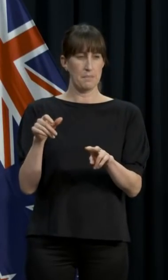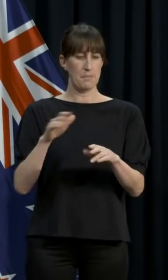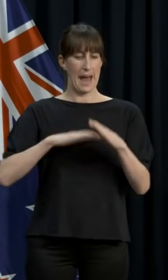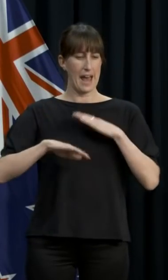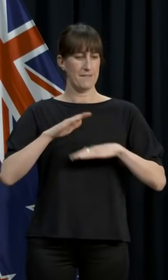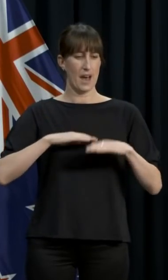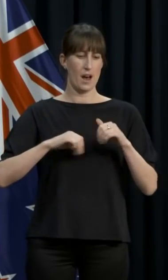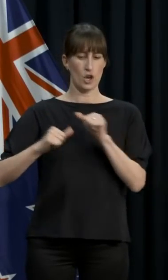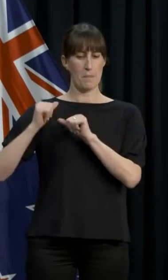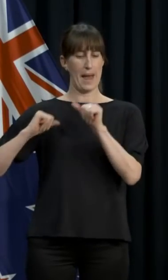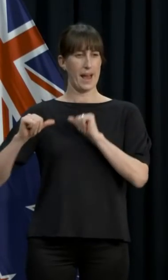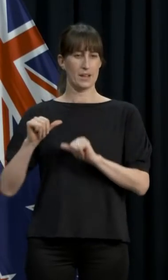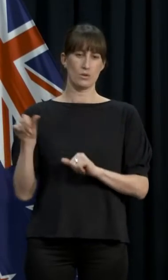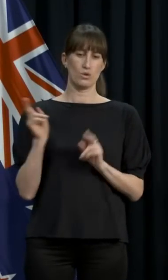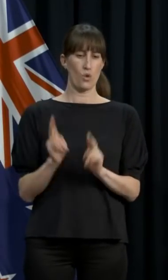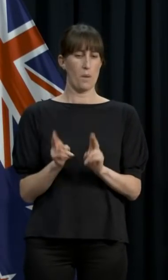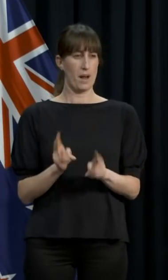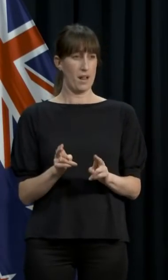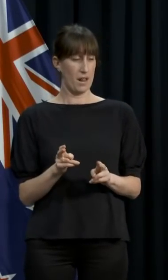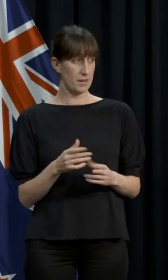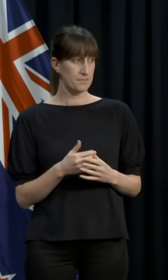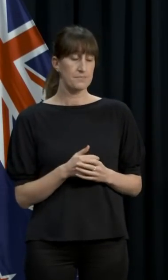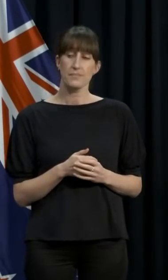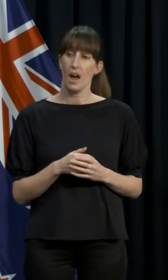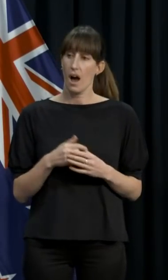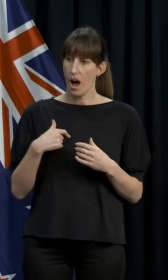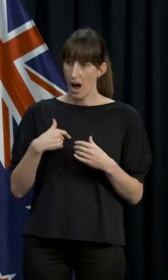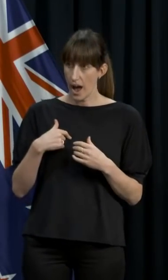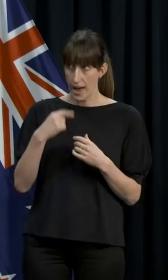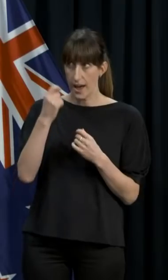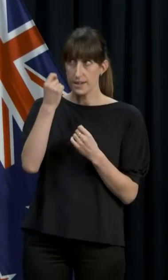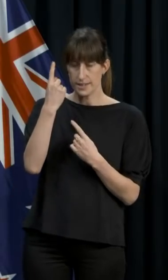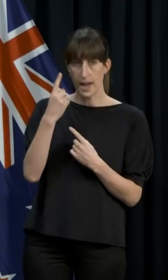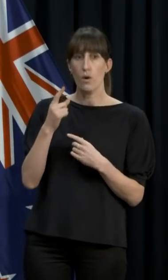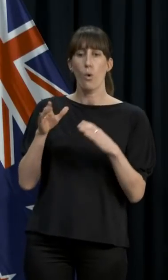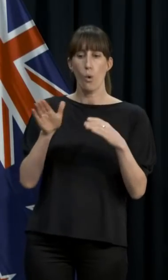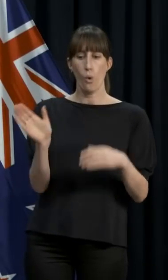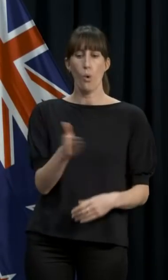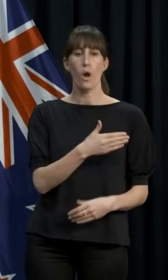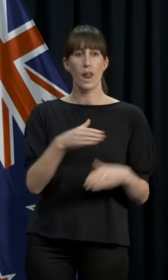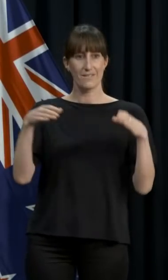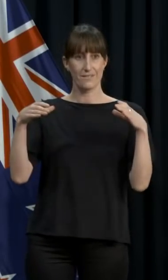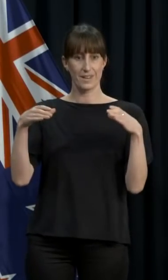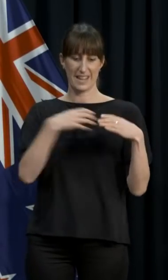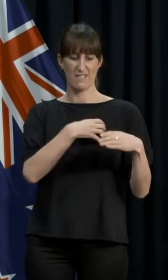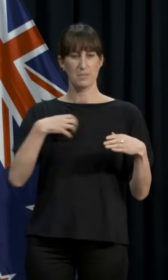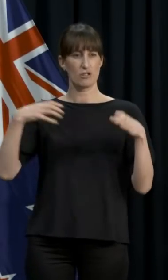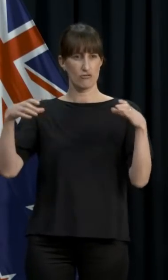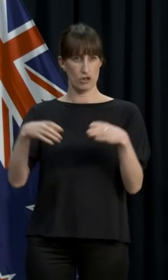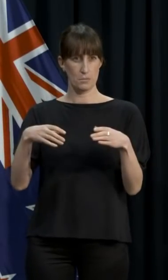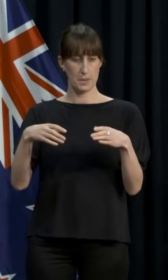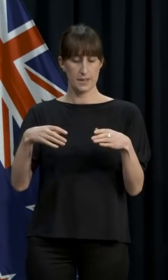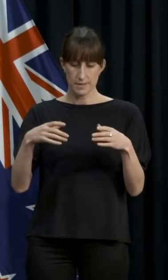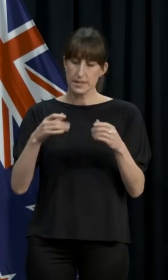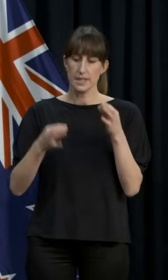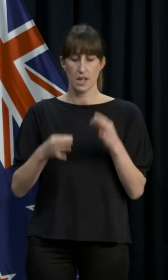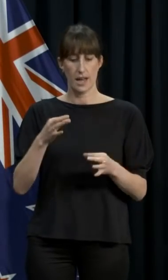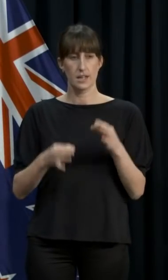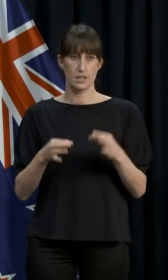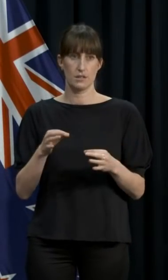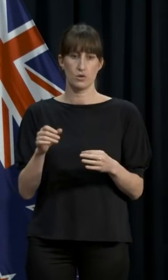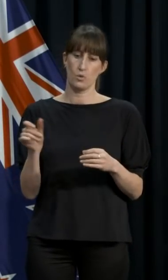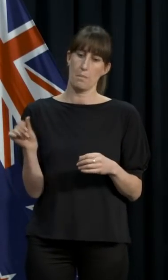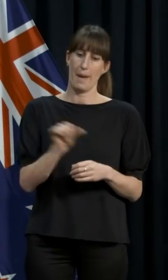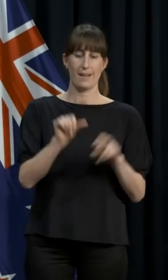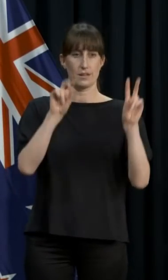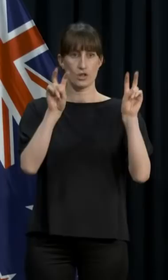was the all-of-government group. My understanding is the all-of-government group made the decision to ramp that part of the campaign up again. It was not a decision that was made